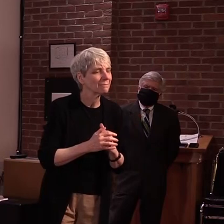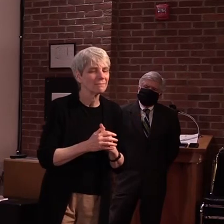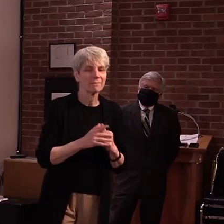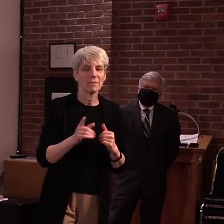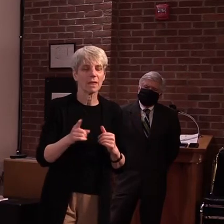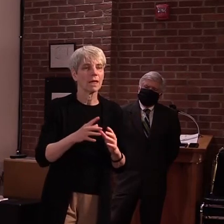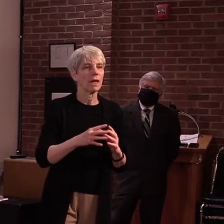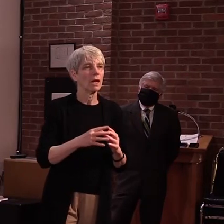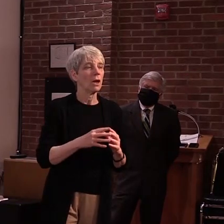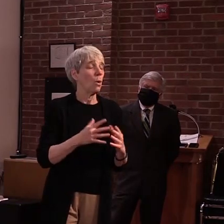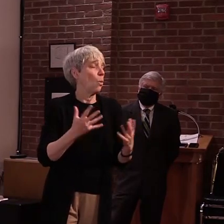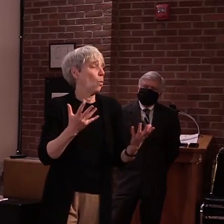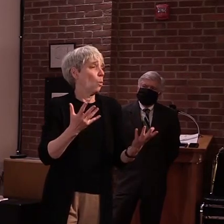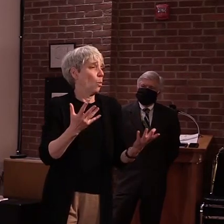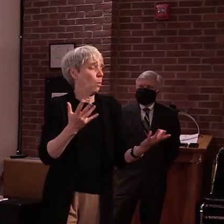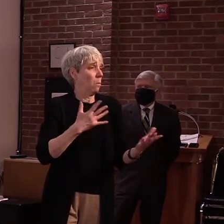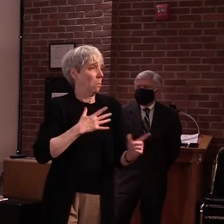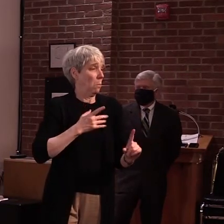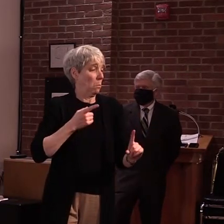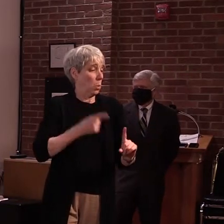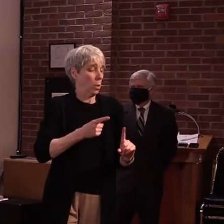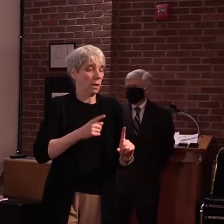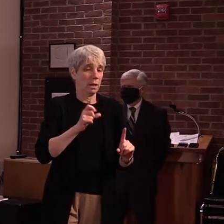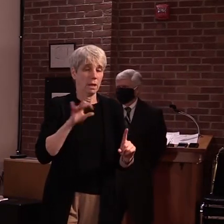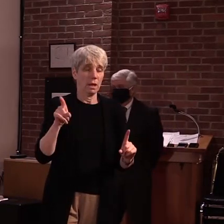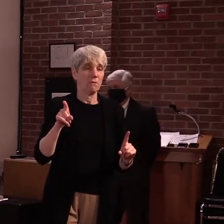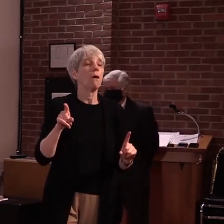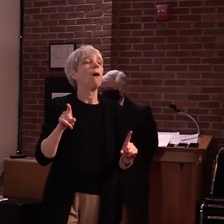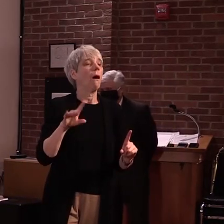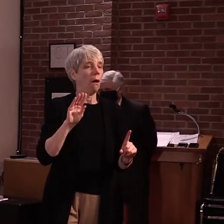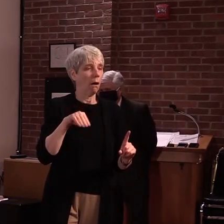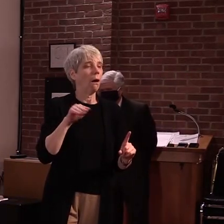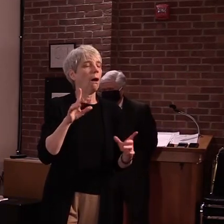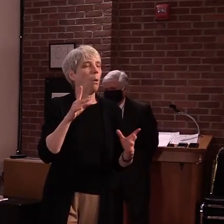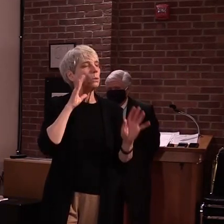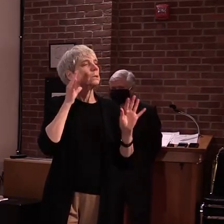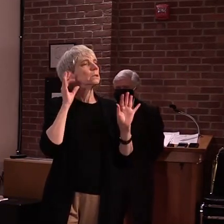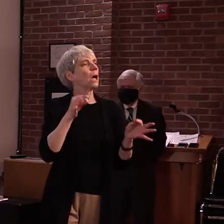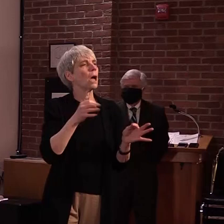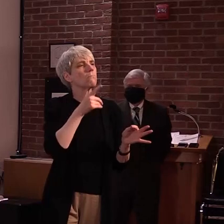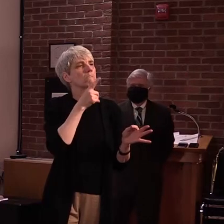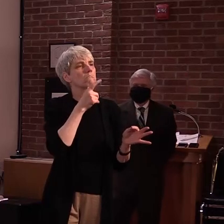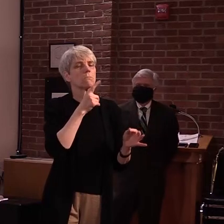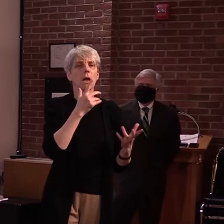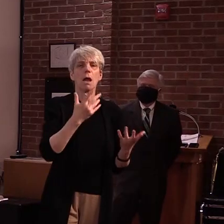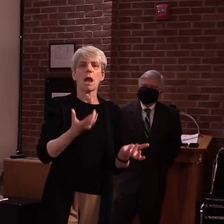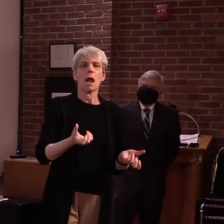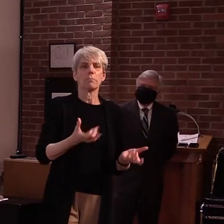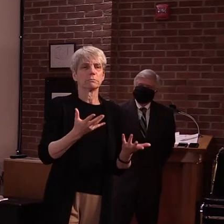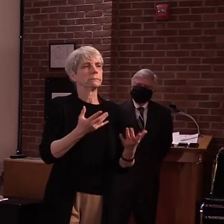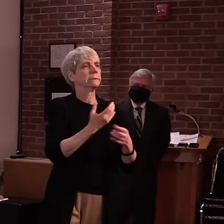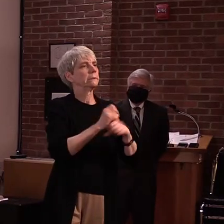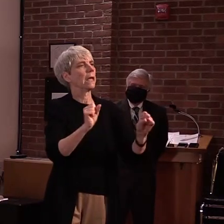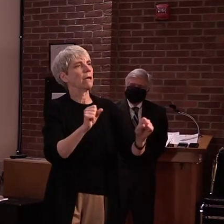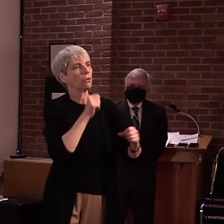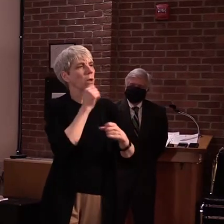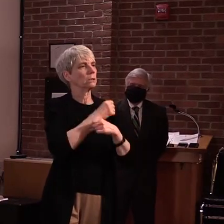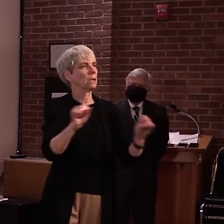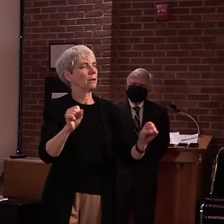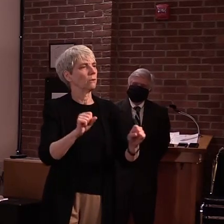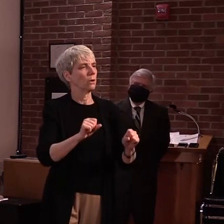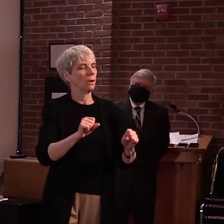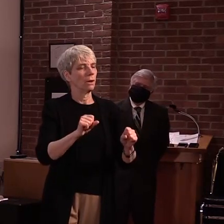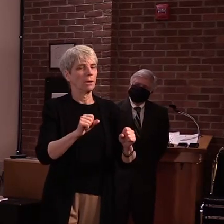I'm just wondering if you're making these decisions on travel with data that